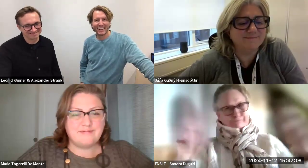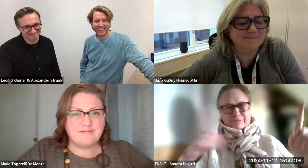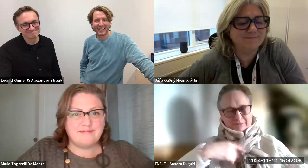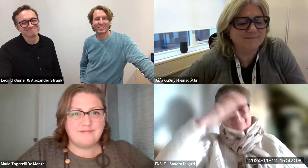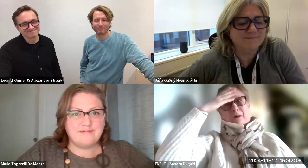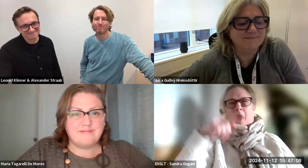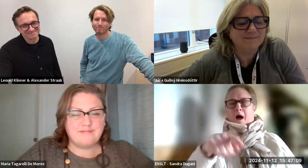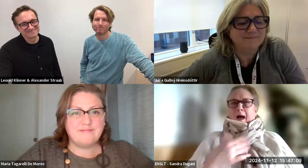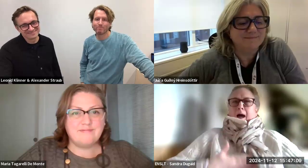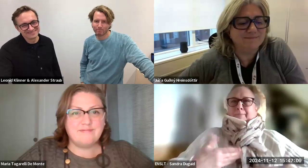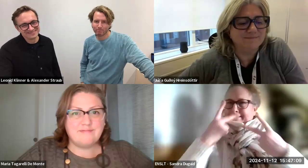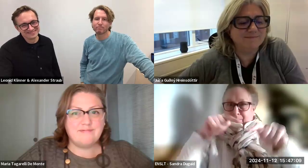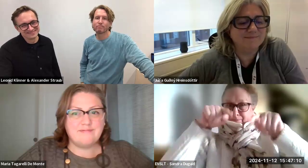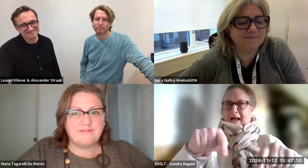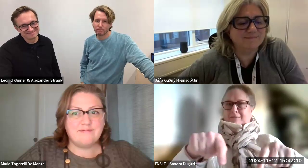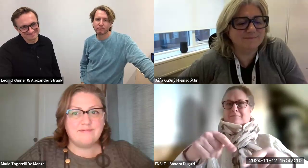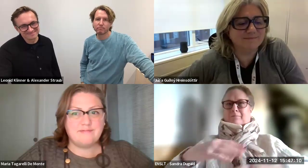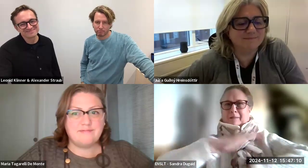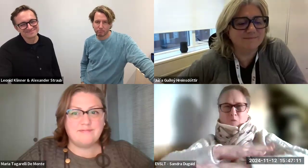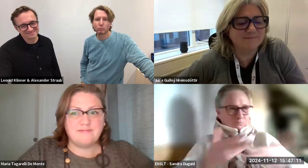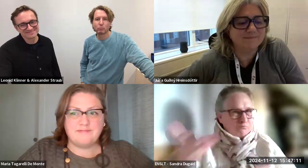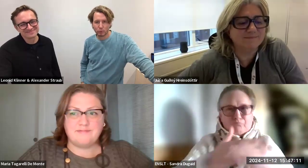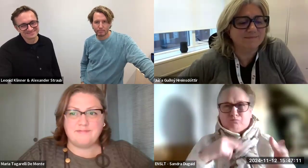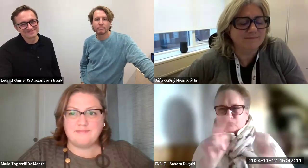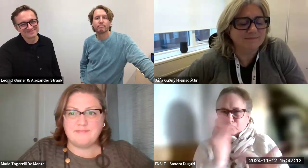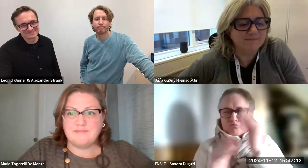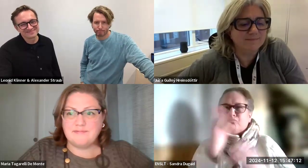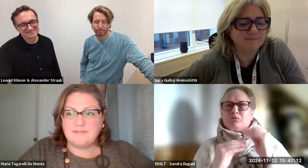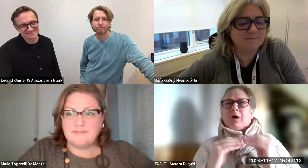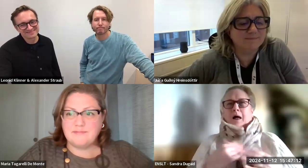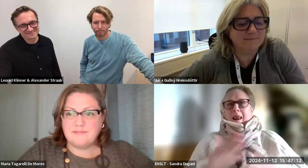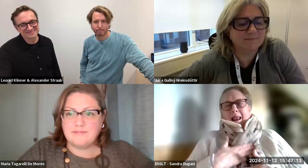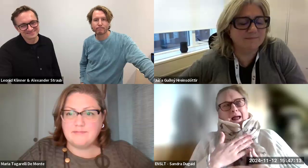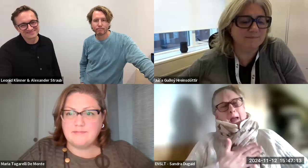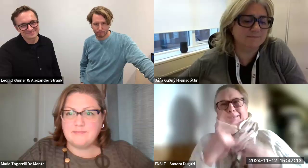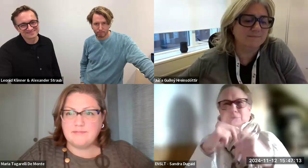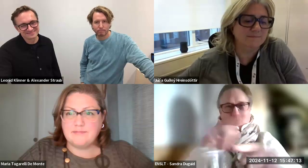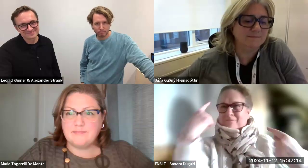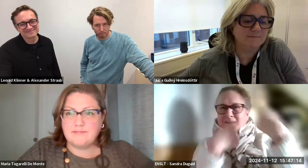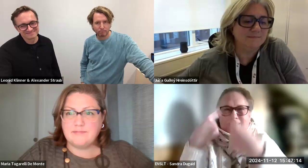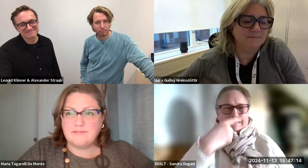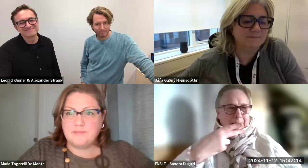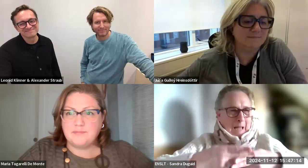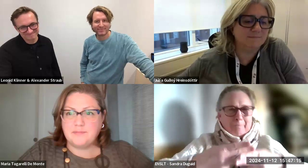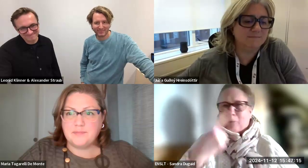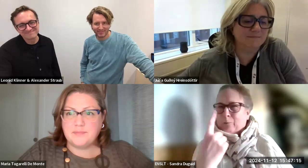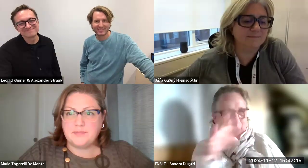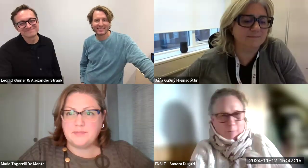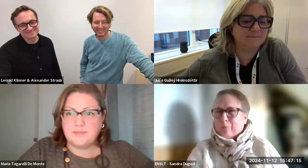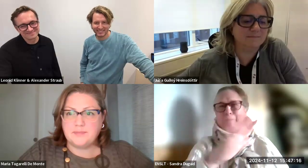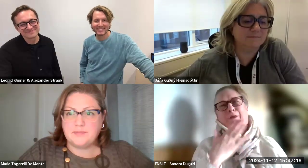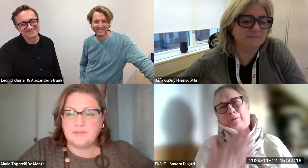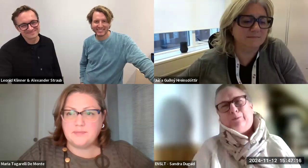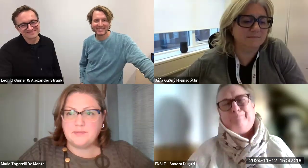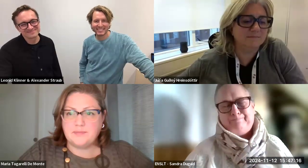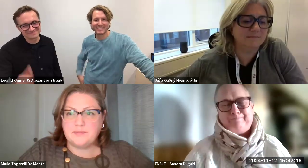Right, yeah, and people from the UK use different things, but it's really great to see that it's so great to have this platform here to share. So wonderful to